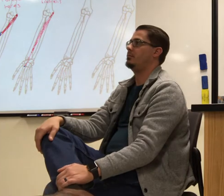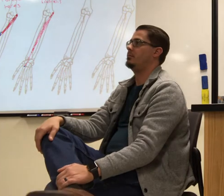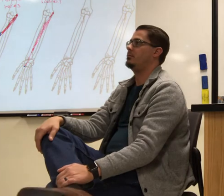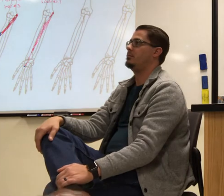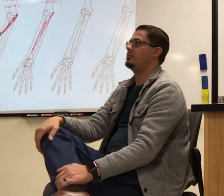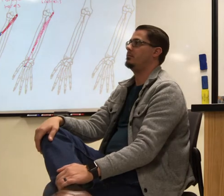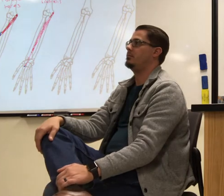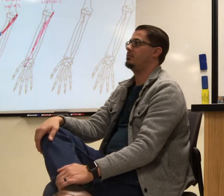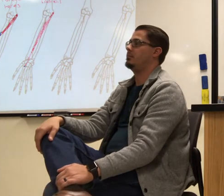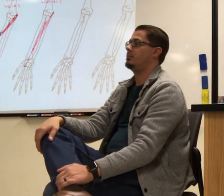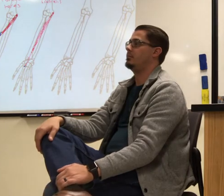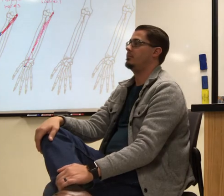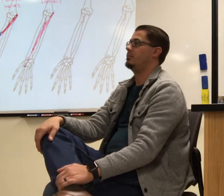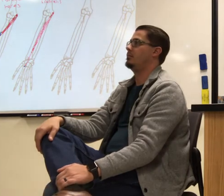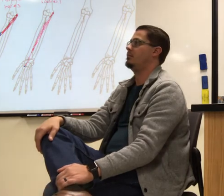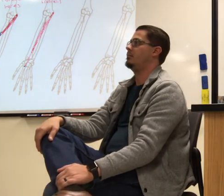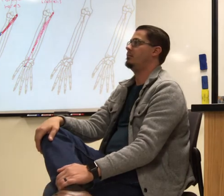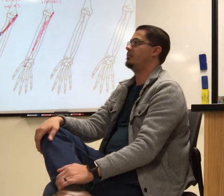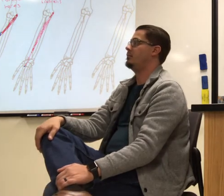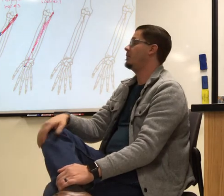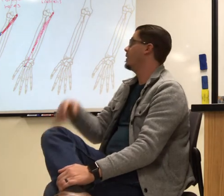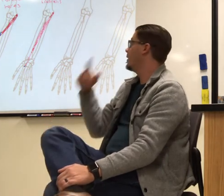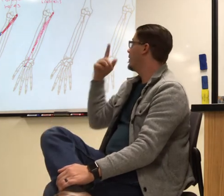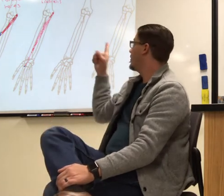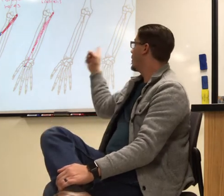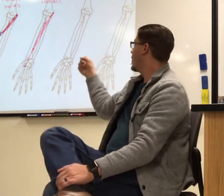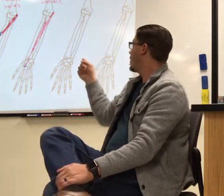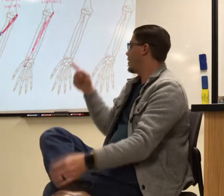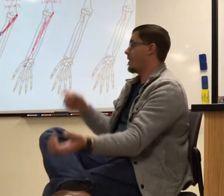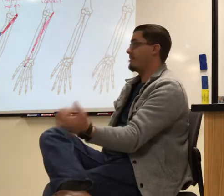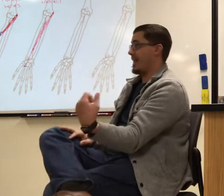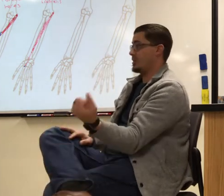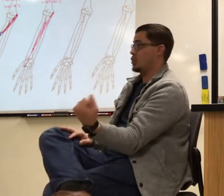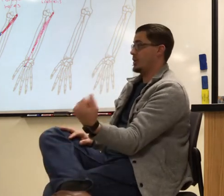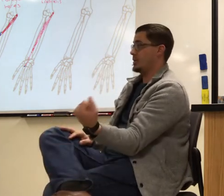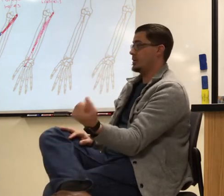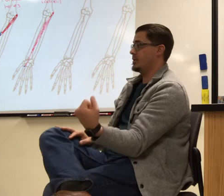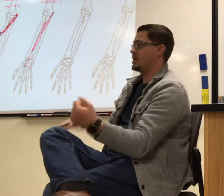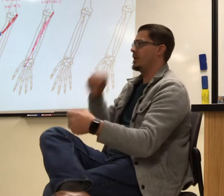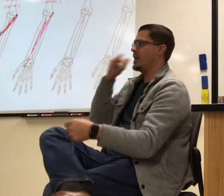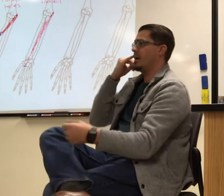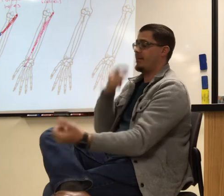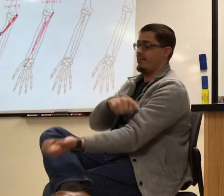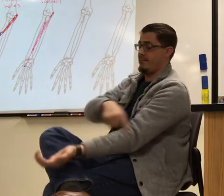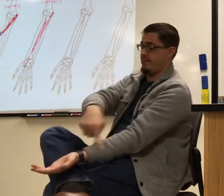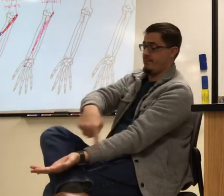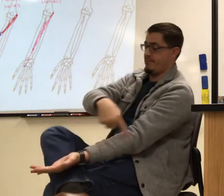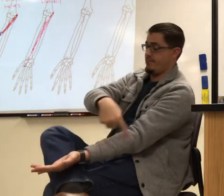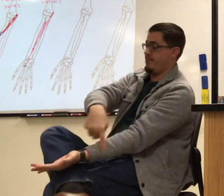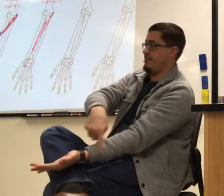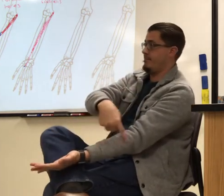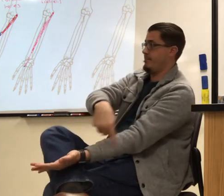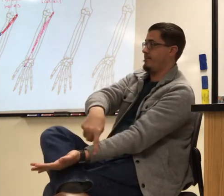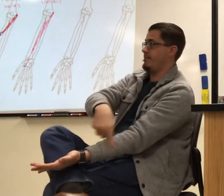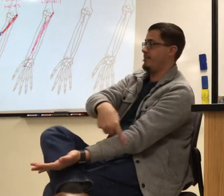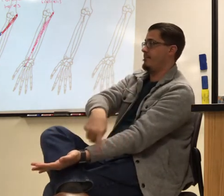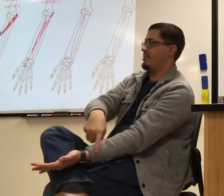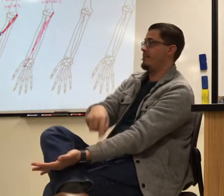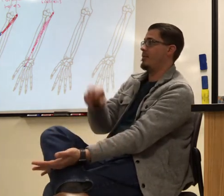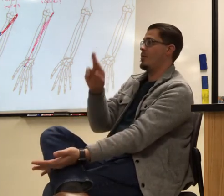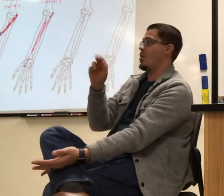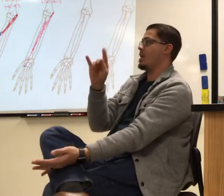The major action of this one, before I move away from it, flex wrist. But if you're on the radialis side, and you can pull, let's